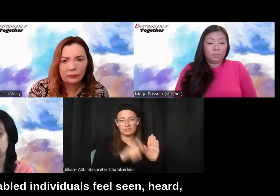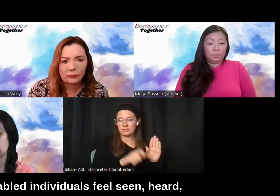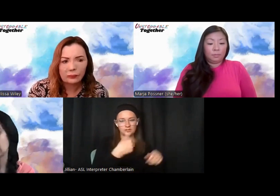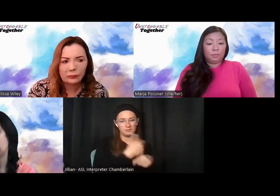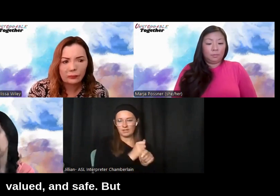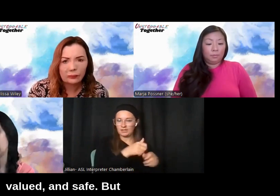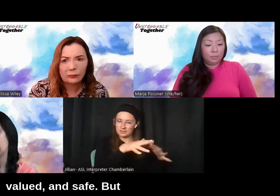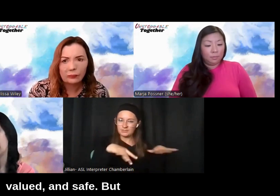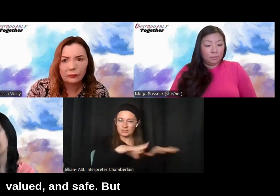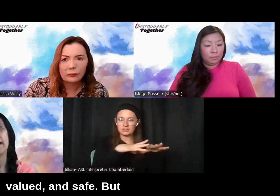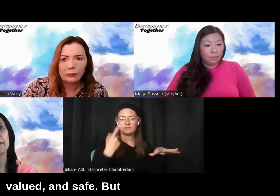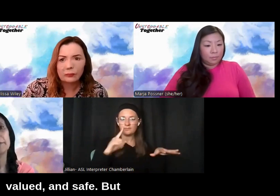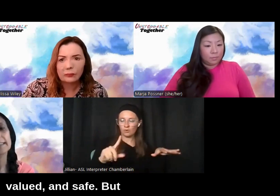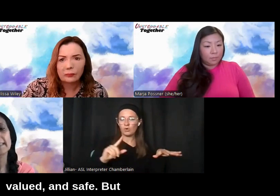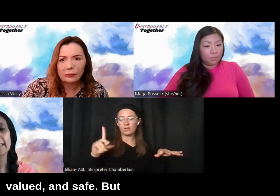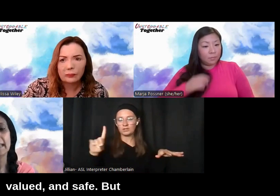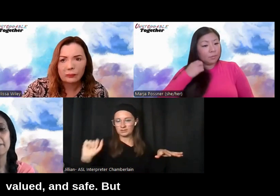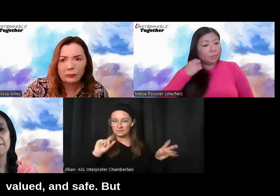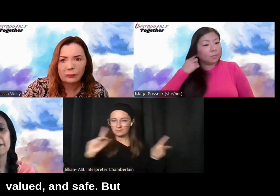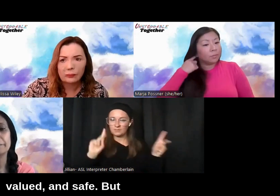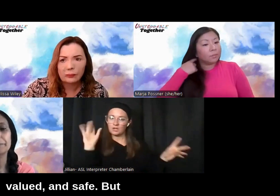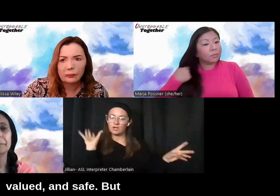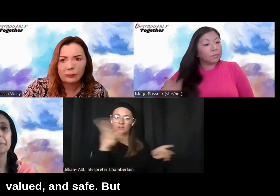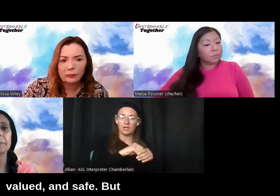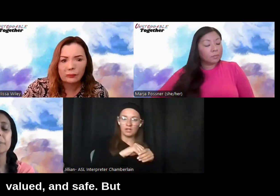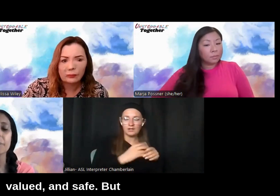seen, heard, valued, and safe.